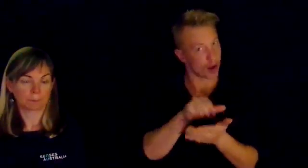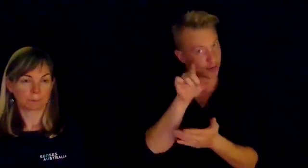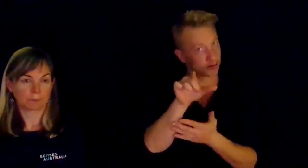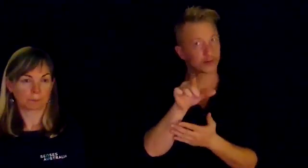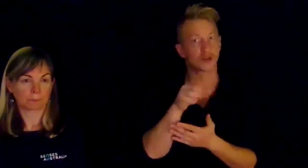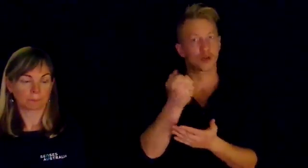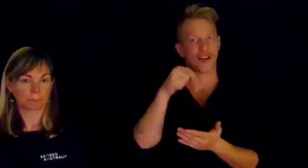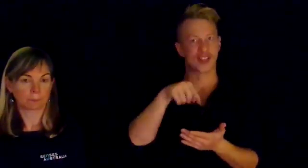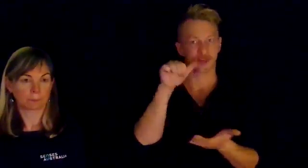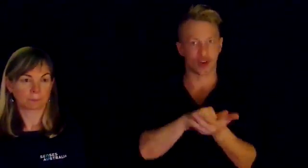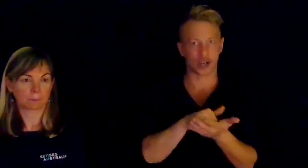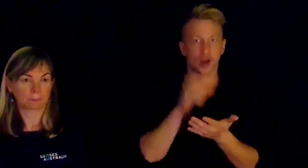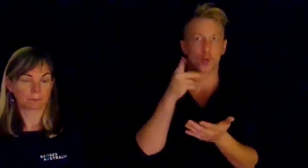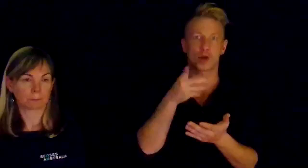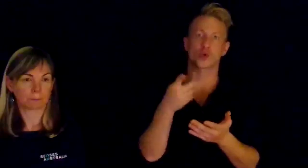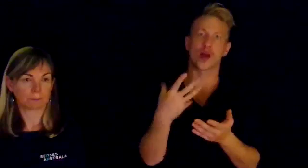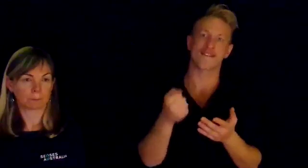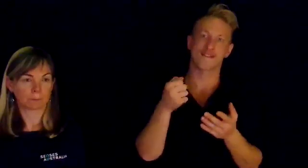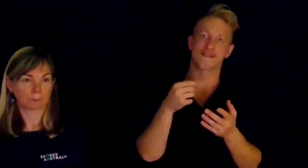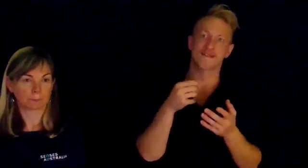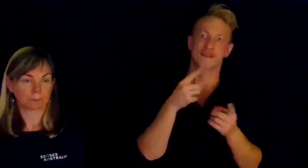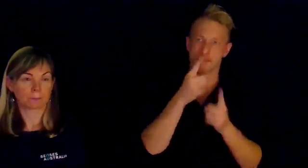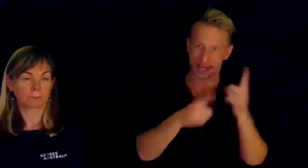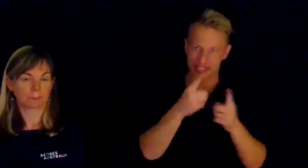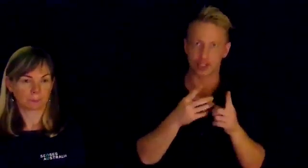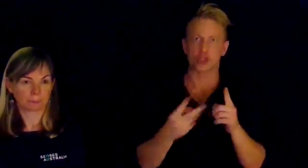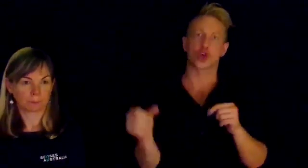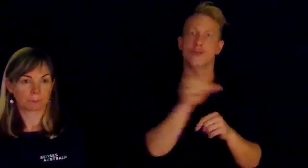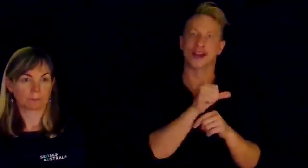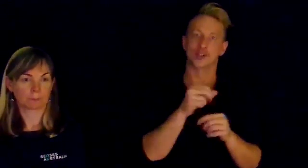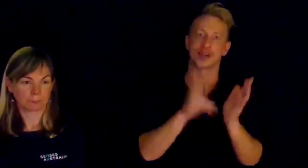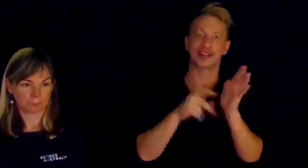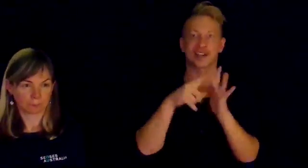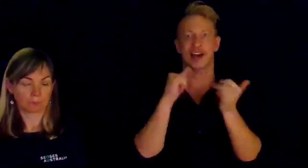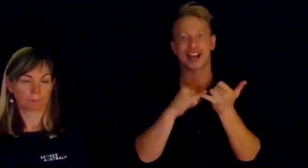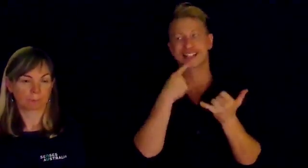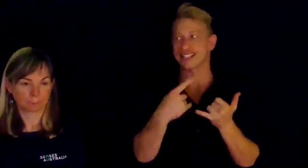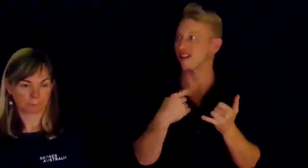meeting, to go back to NDI and say, is this a senior planner? I have complex